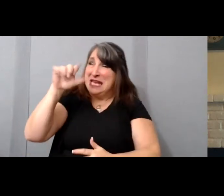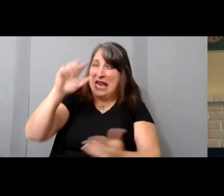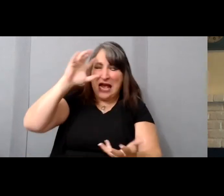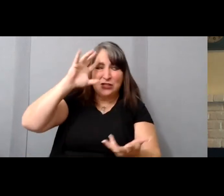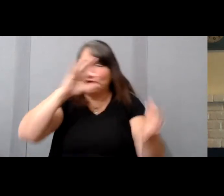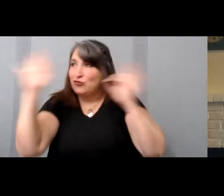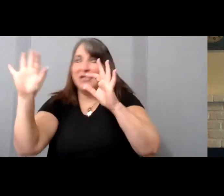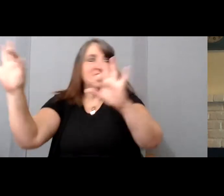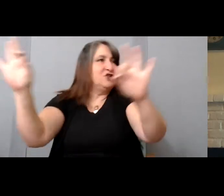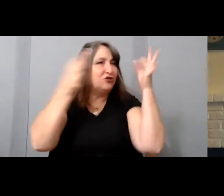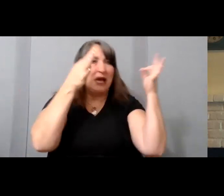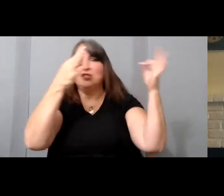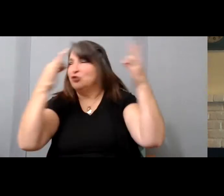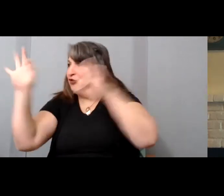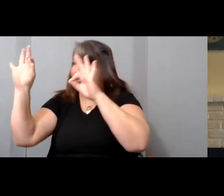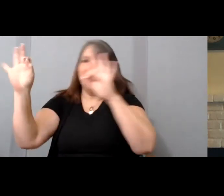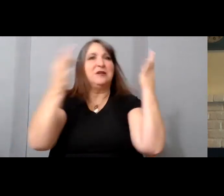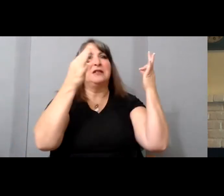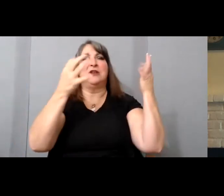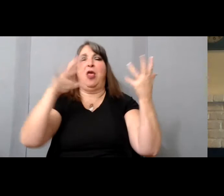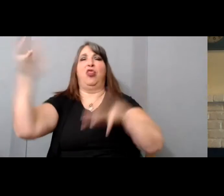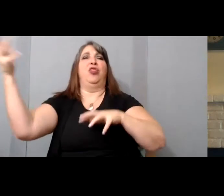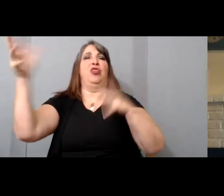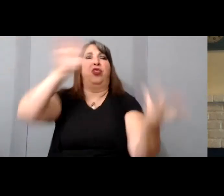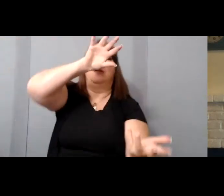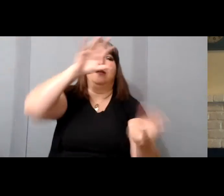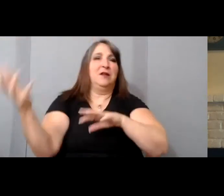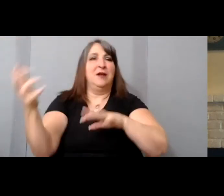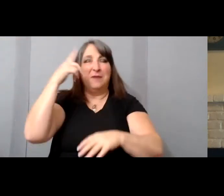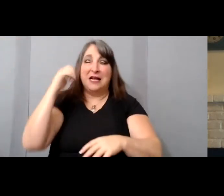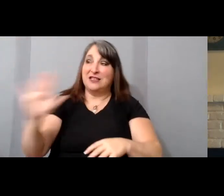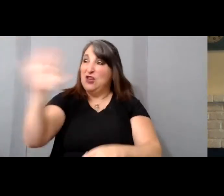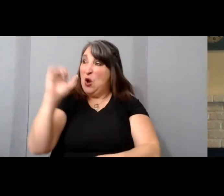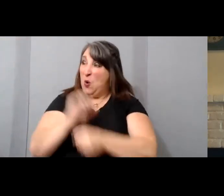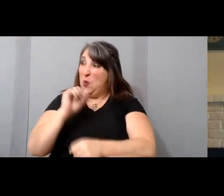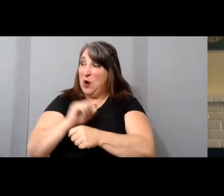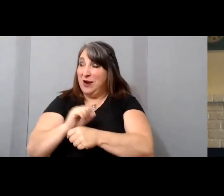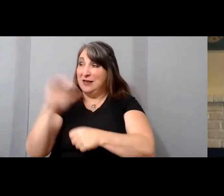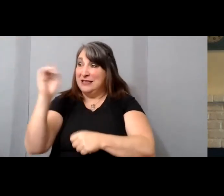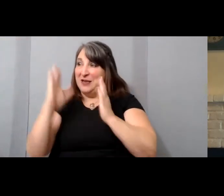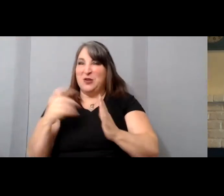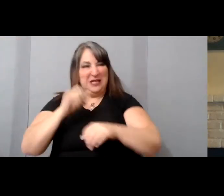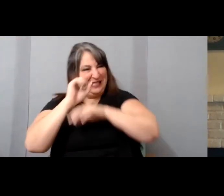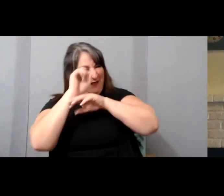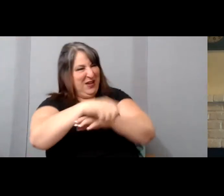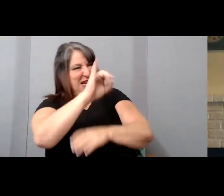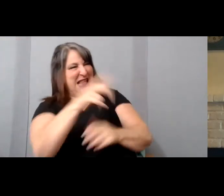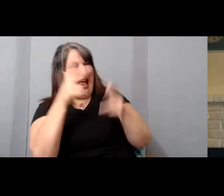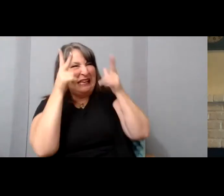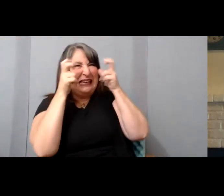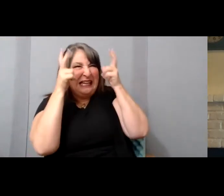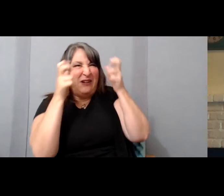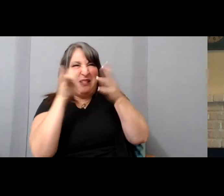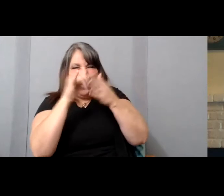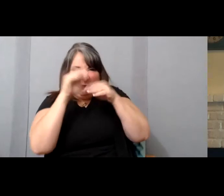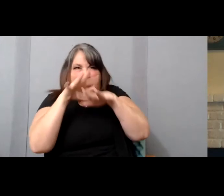after distraction. But because of your work and grit, Democrats, we defeated the festering evil that has been percolating into our